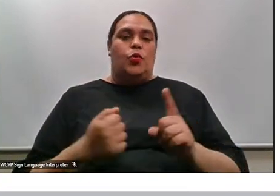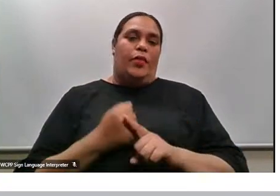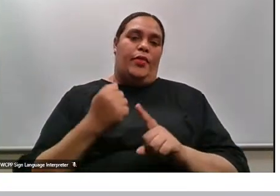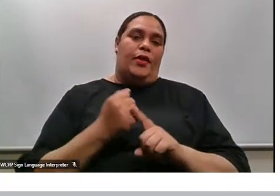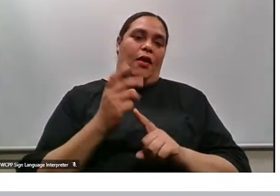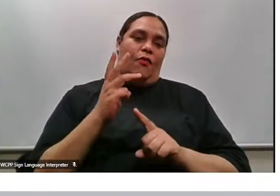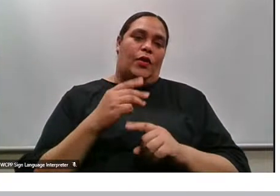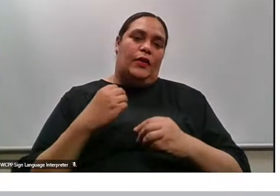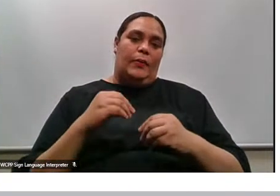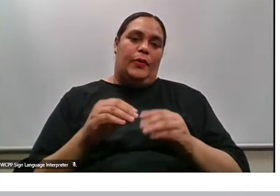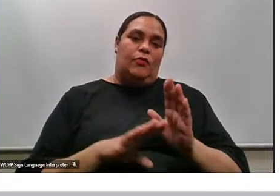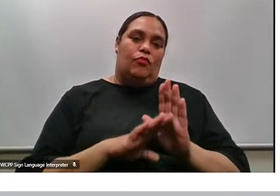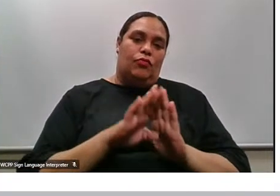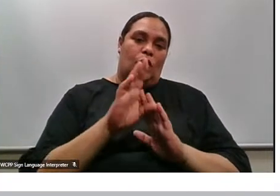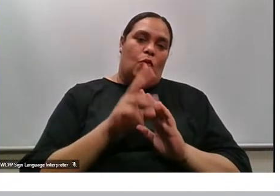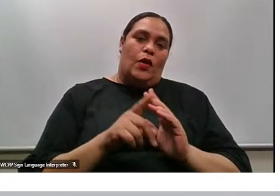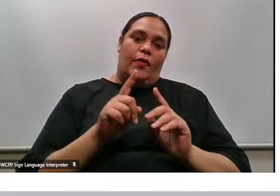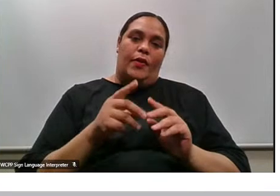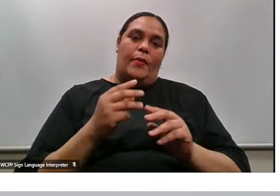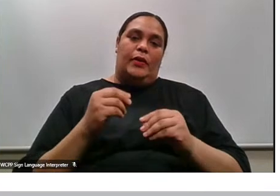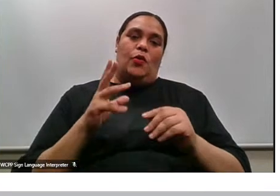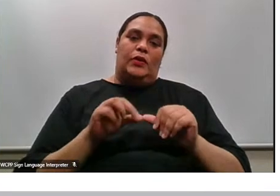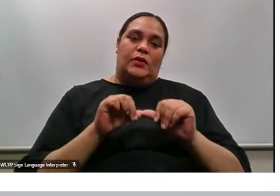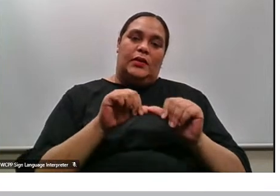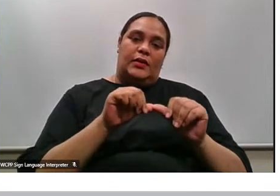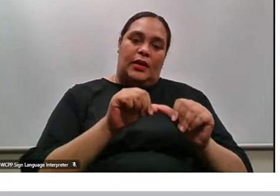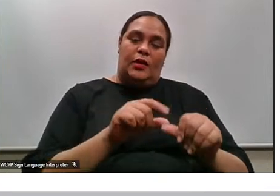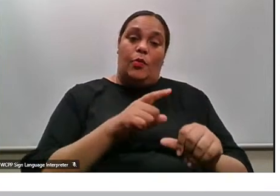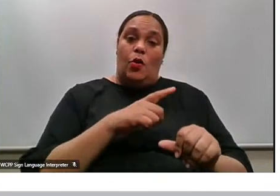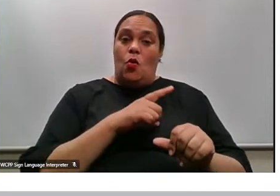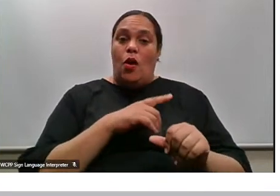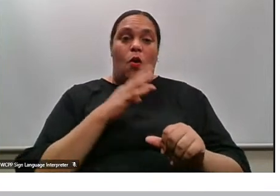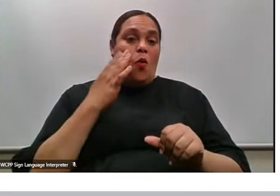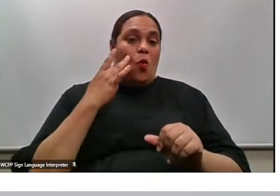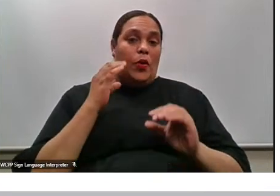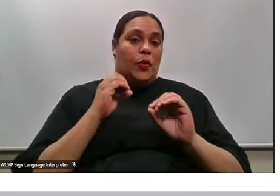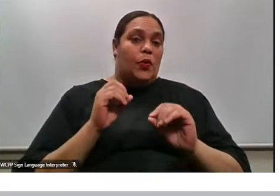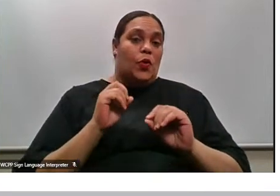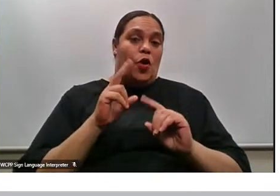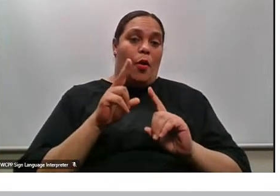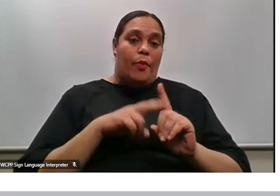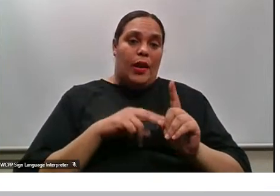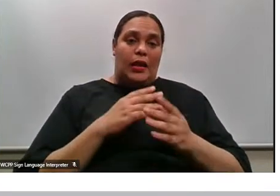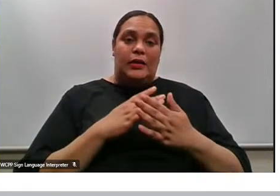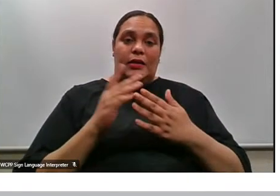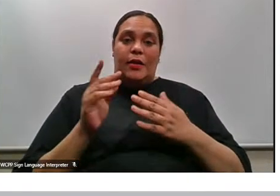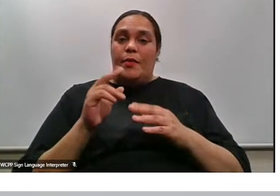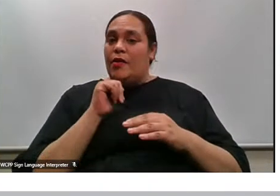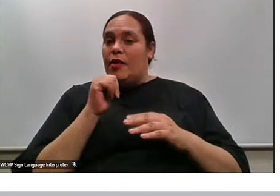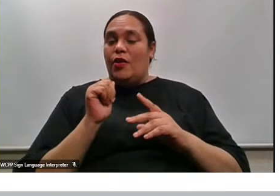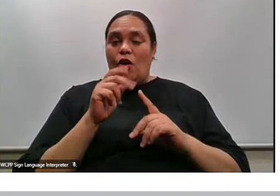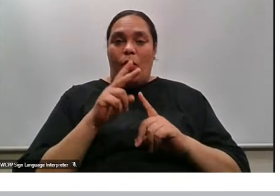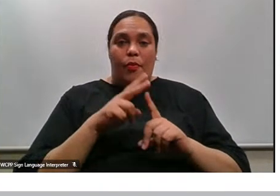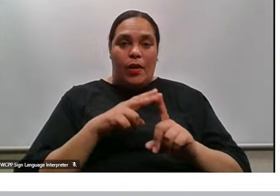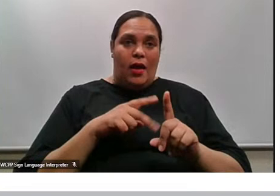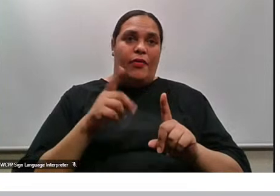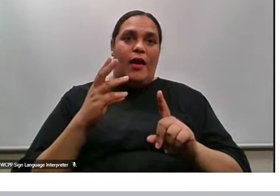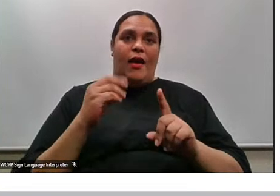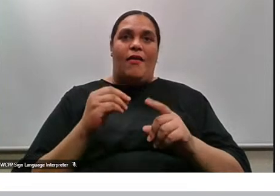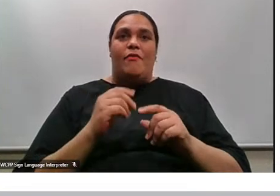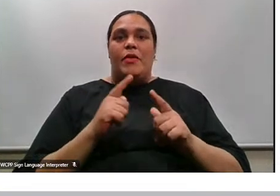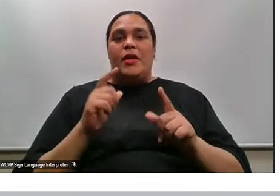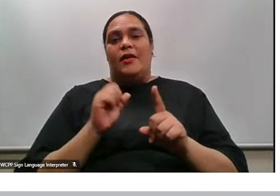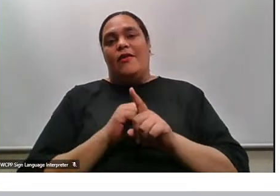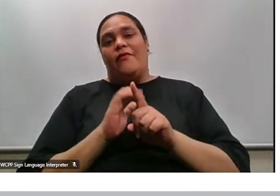Their businesses will be sustainable because when there's non-compliance, and some of those non-compliance has such an effect